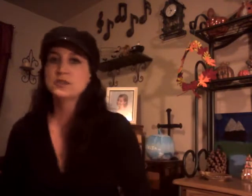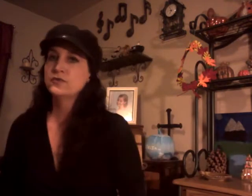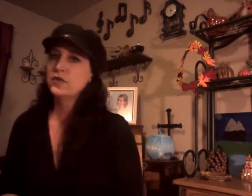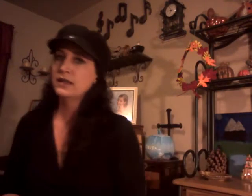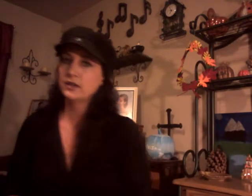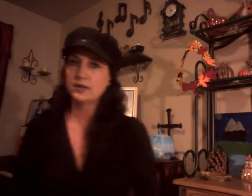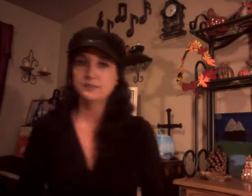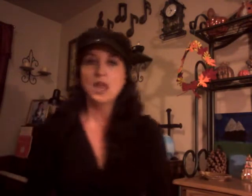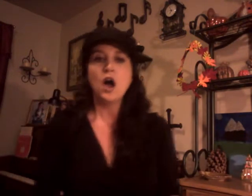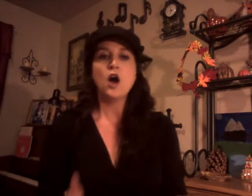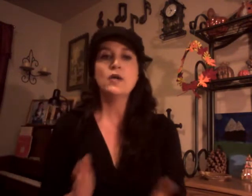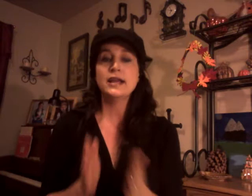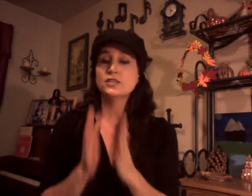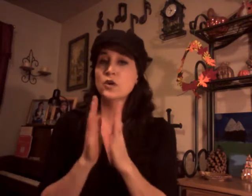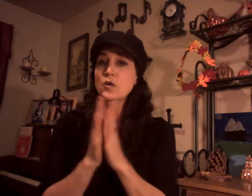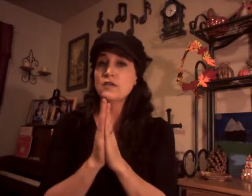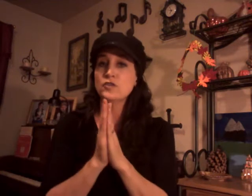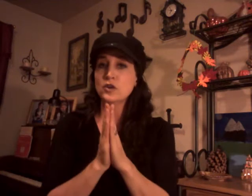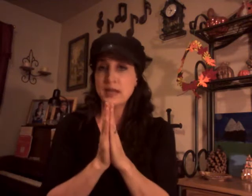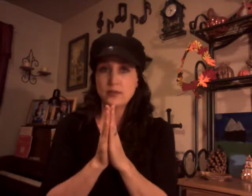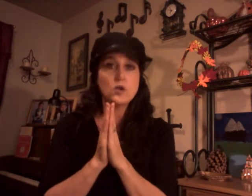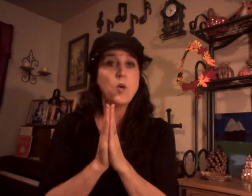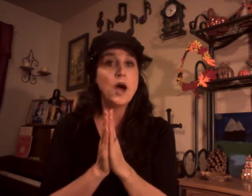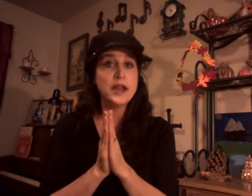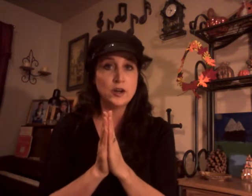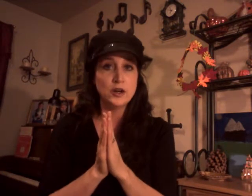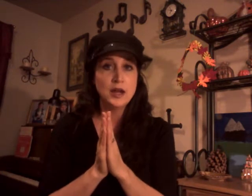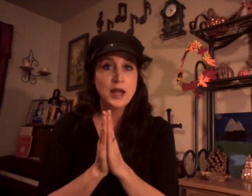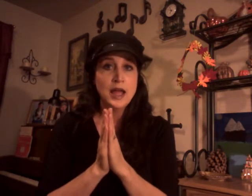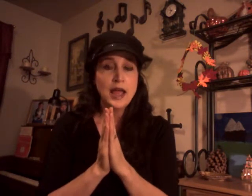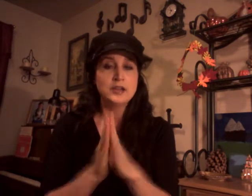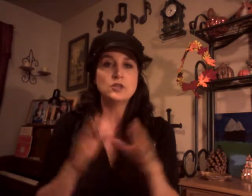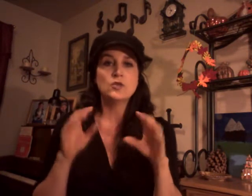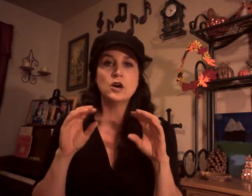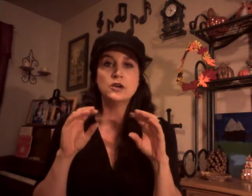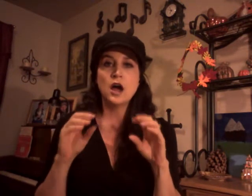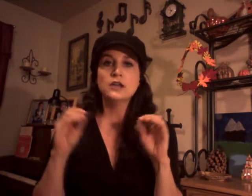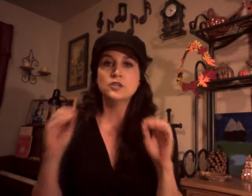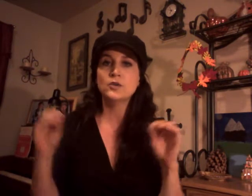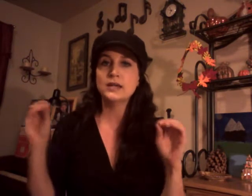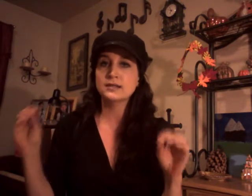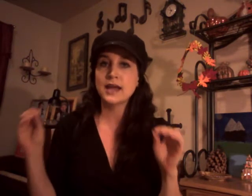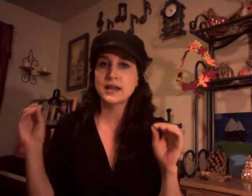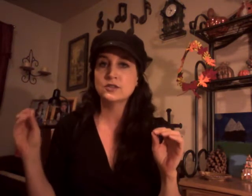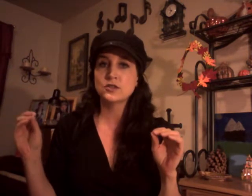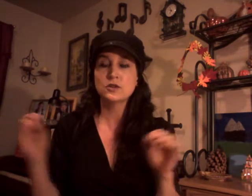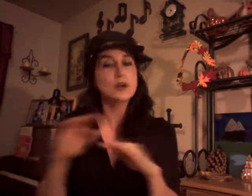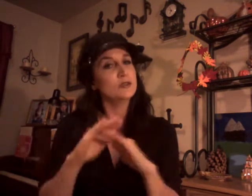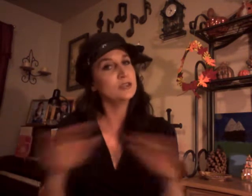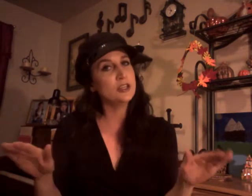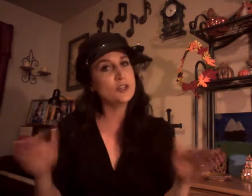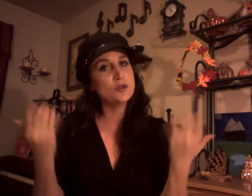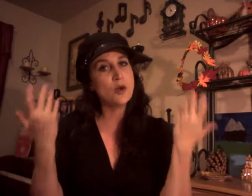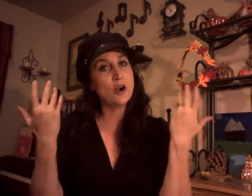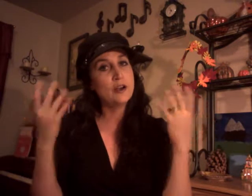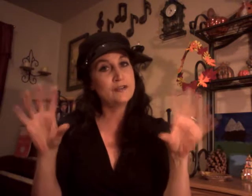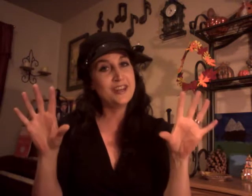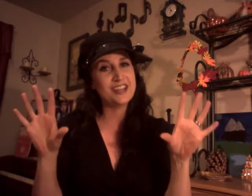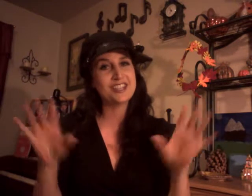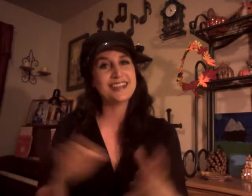that later on. All right, so if you're in the choir and you are not doing a signing solo, then you are finished and you